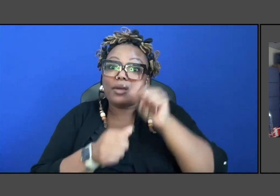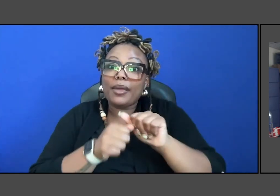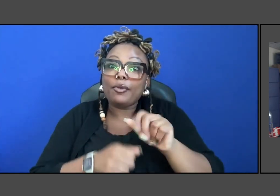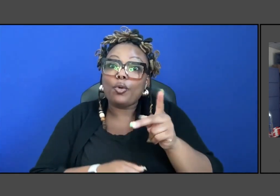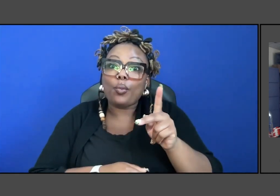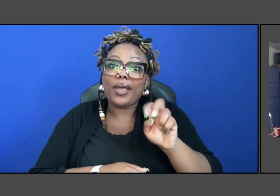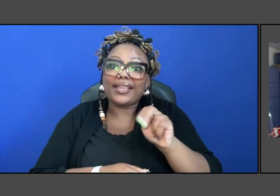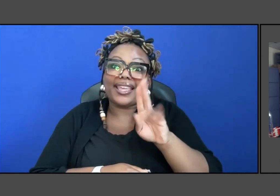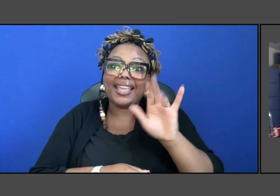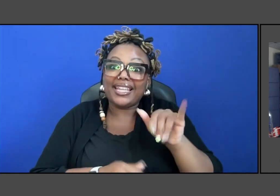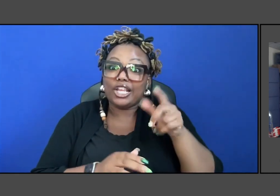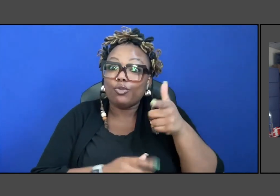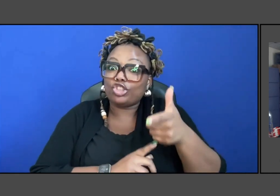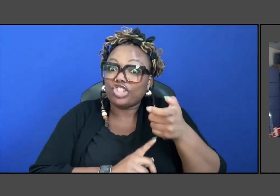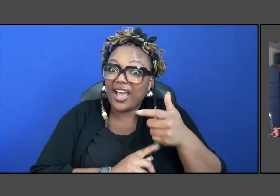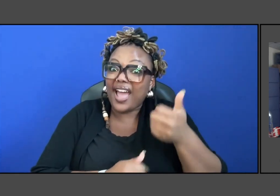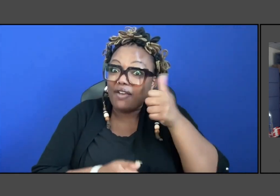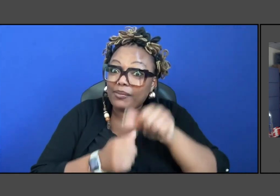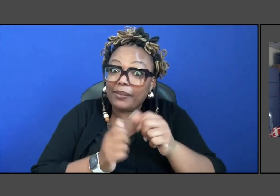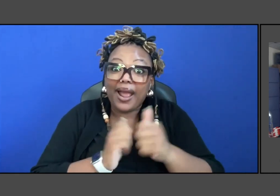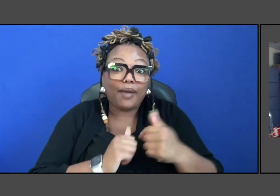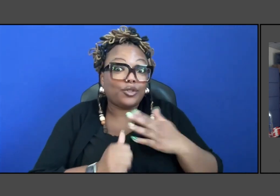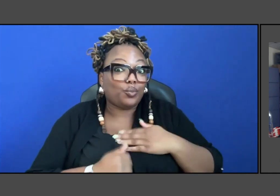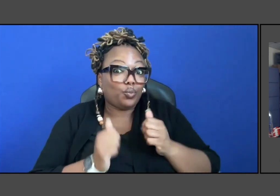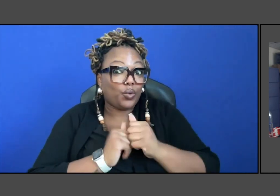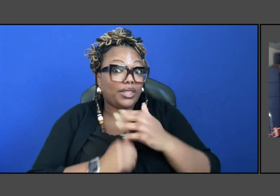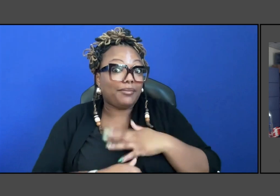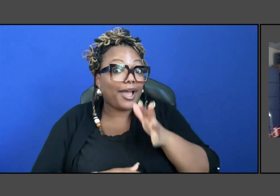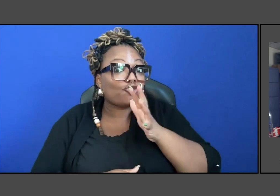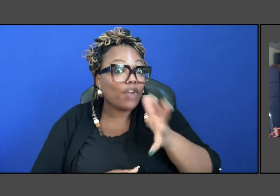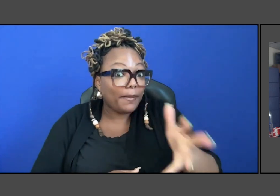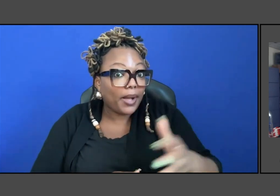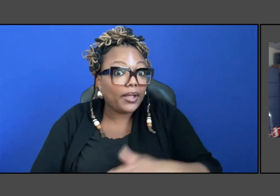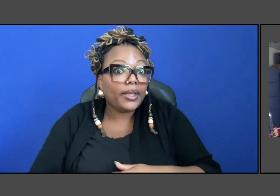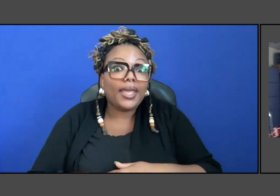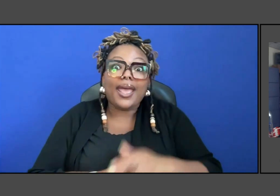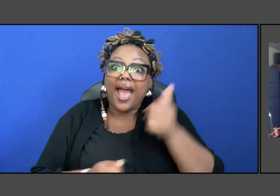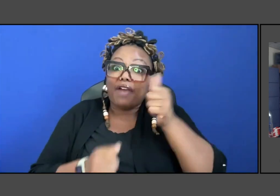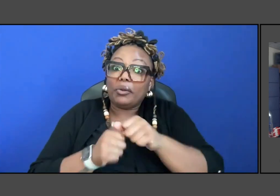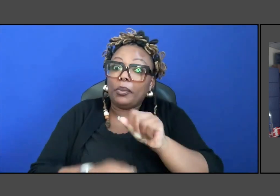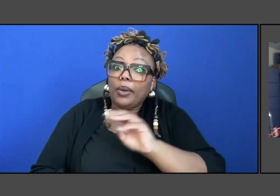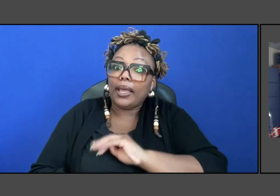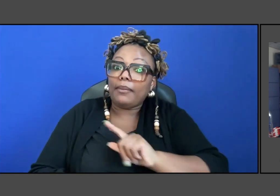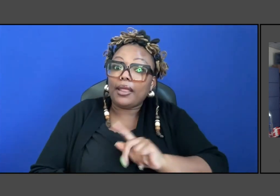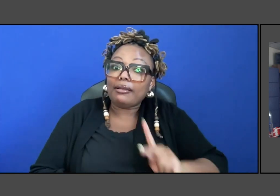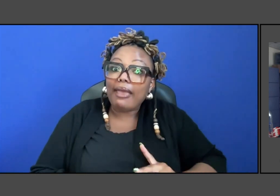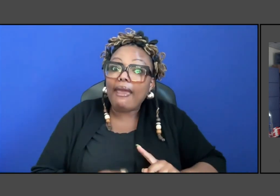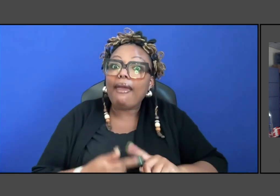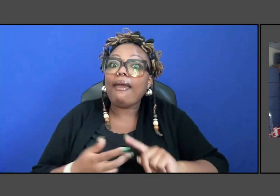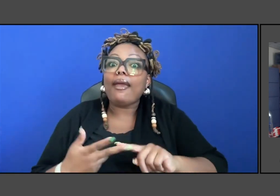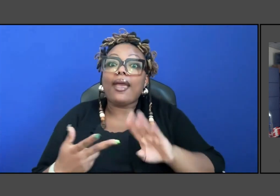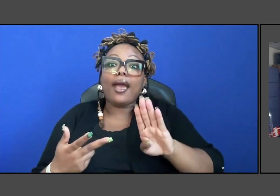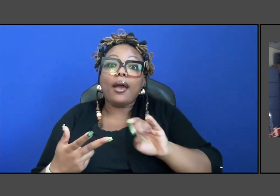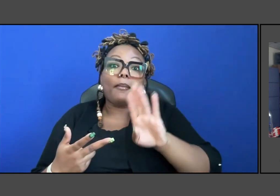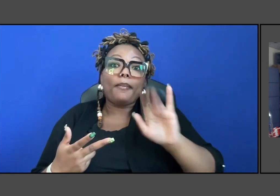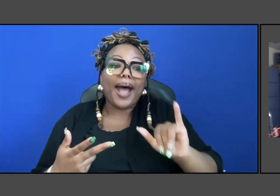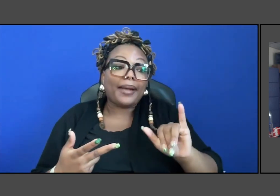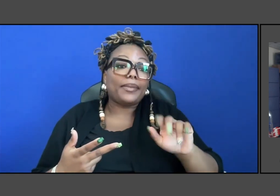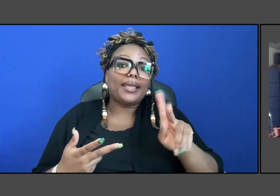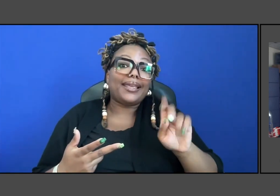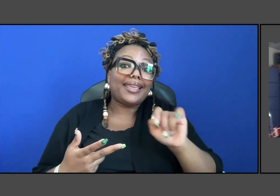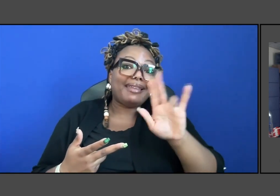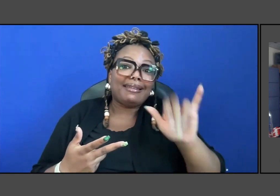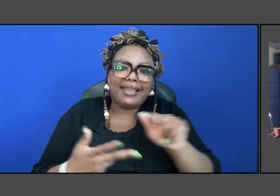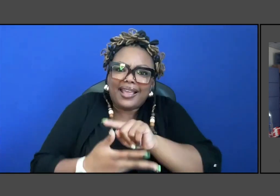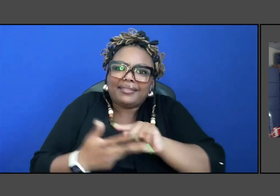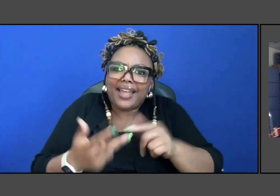grandma. I remember when they announced me MLK, and Bobby, and so I have